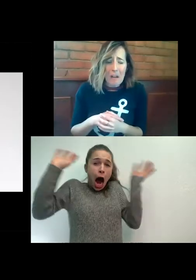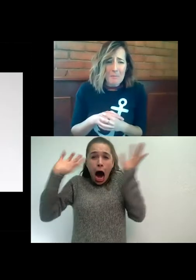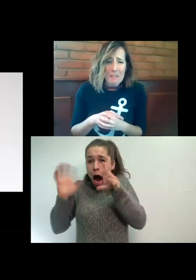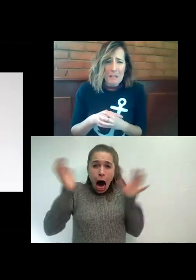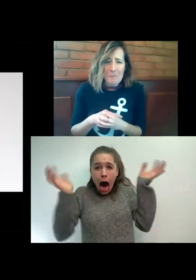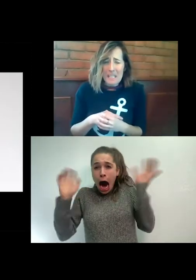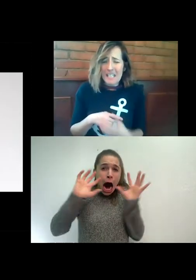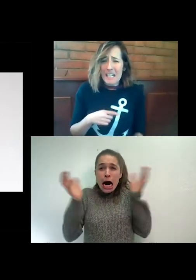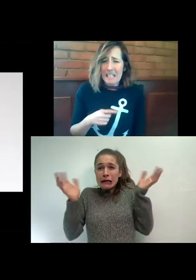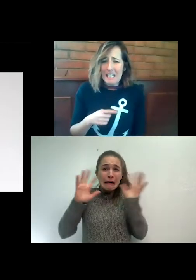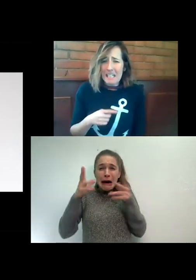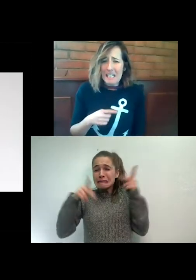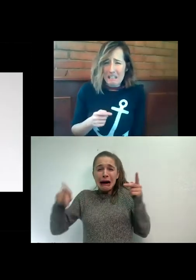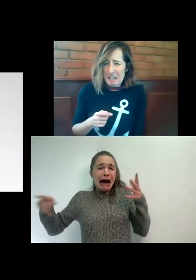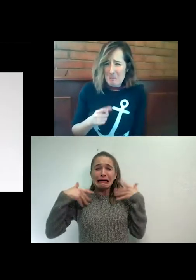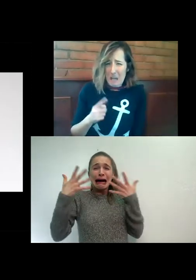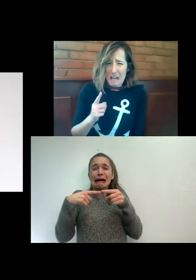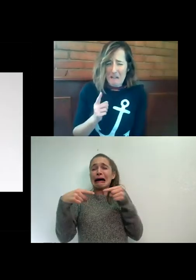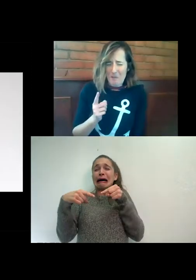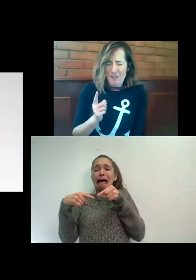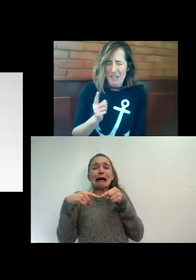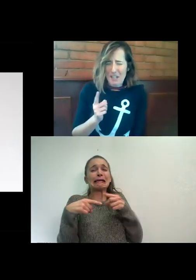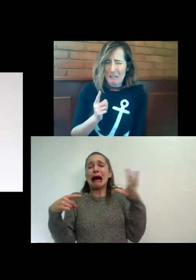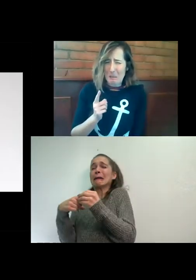Ah! Cried Penelope. He's eating